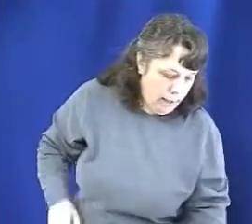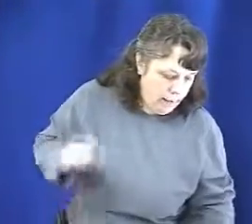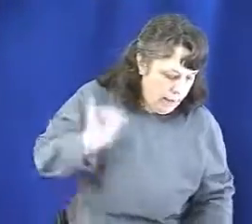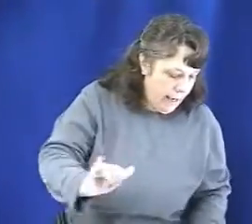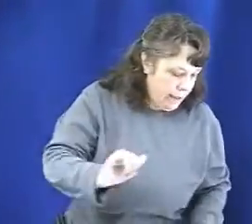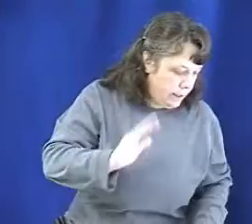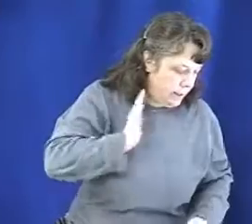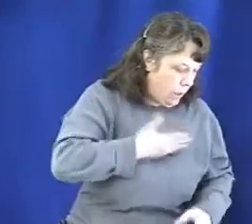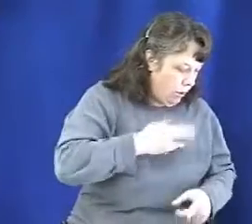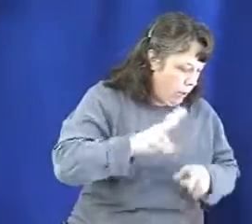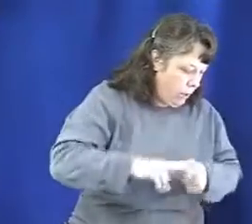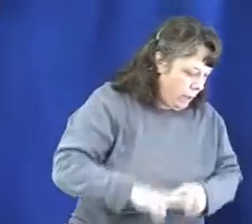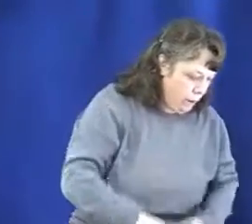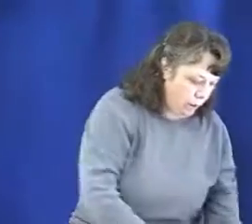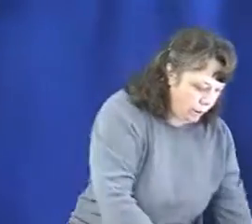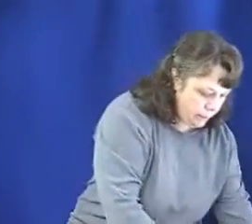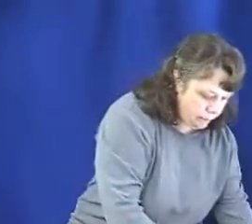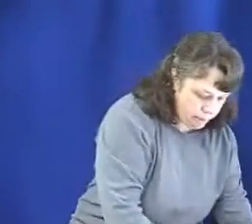Okay, that is our vocabulary.